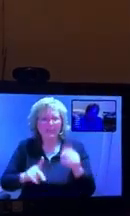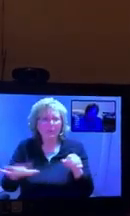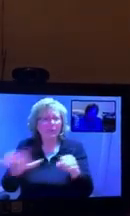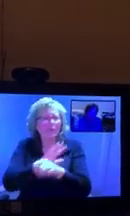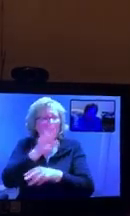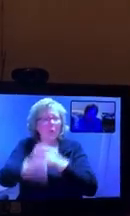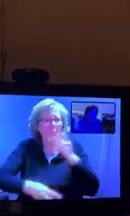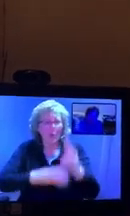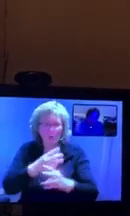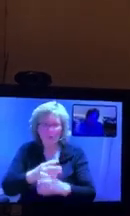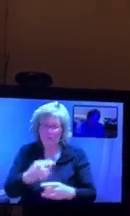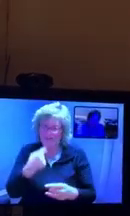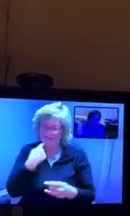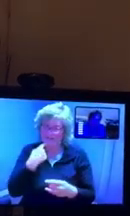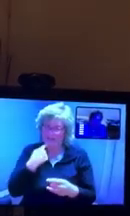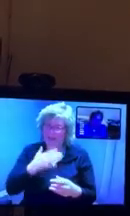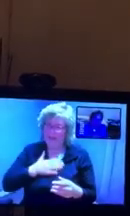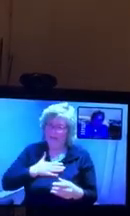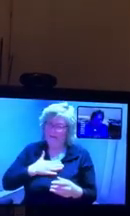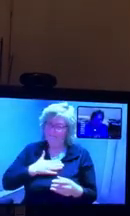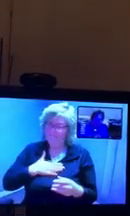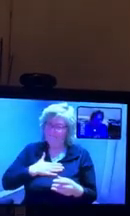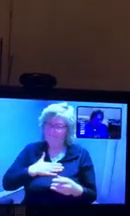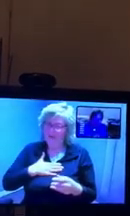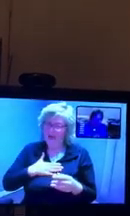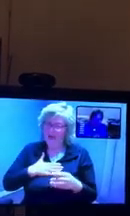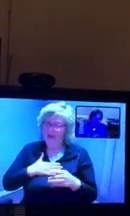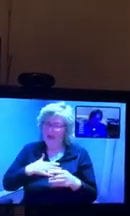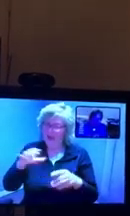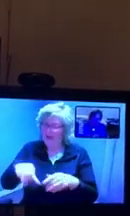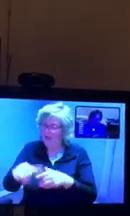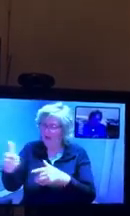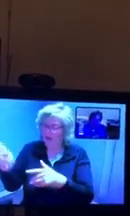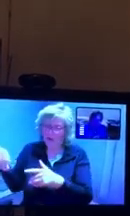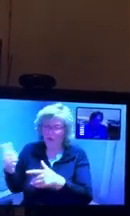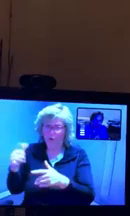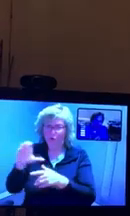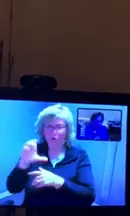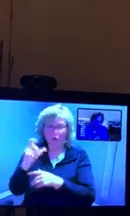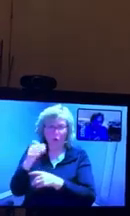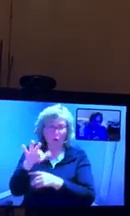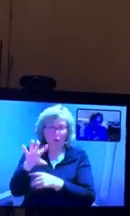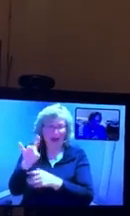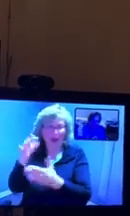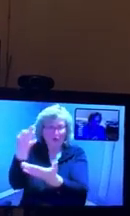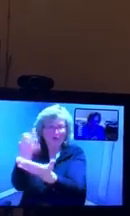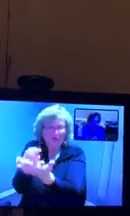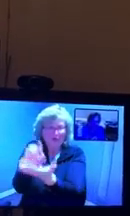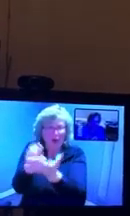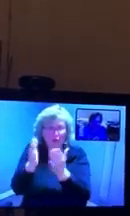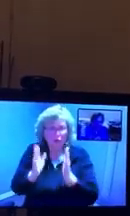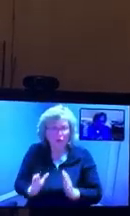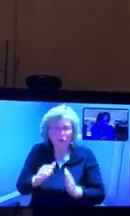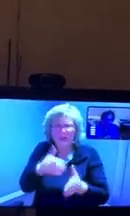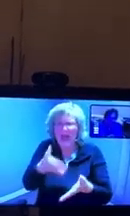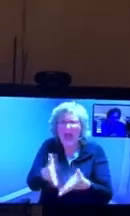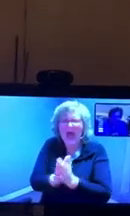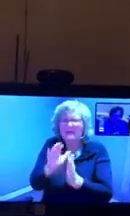my fellow crowdfunders, ask not what this program can do for you, how much you're going to make, how rich you're going to get, but what you